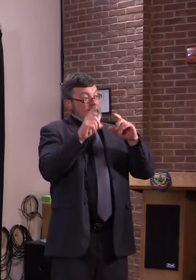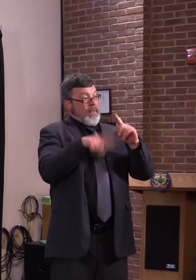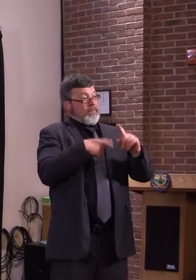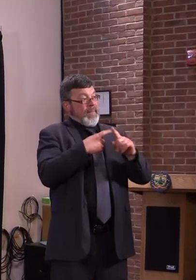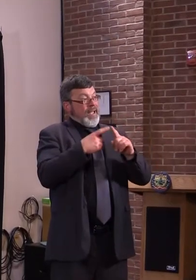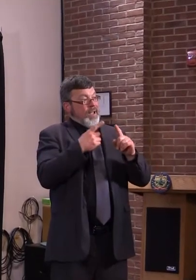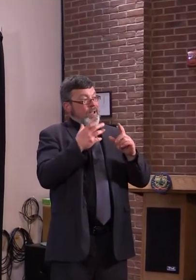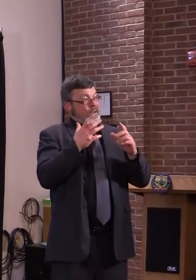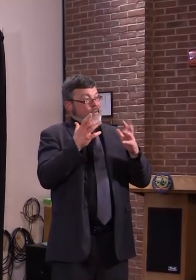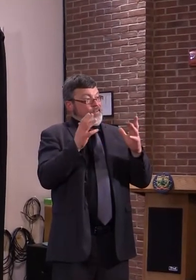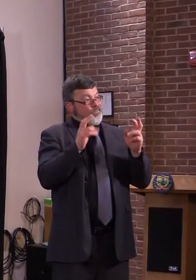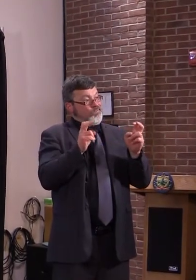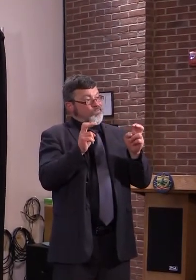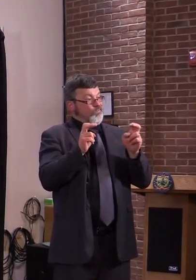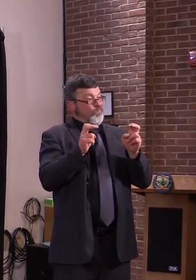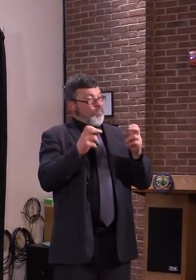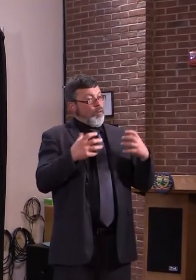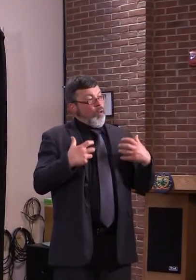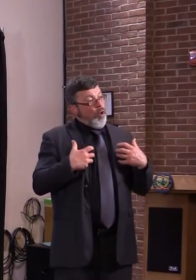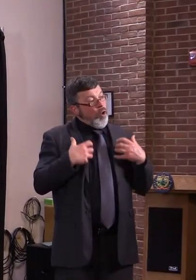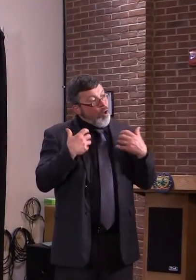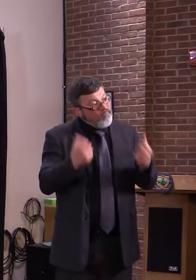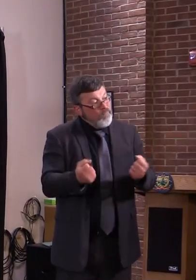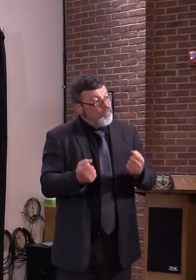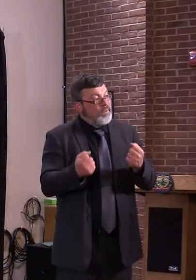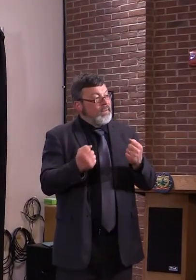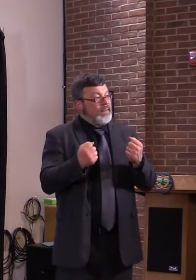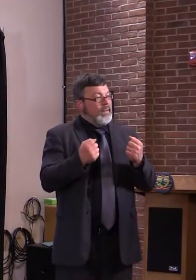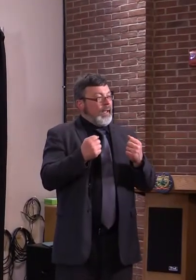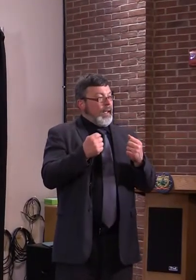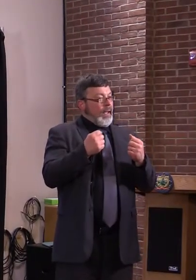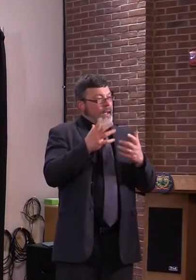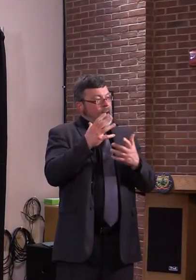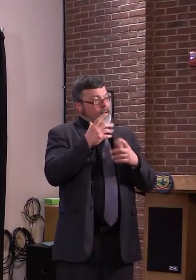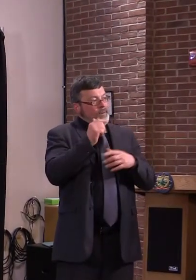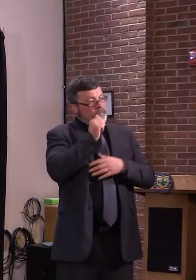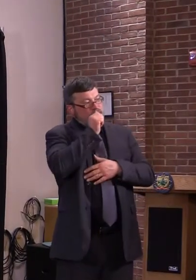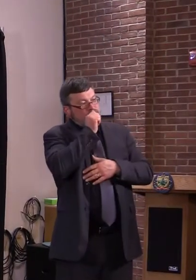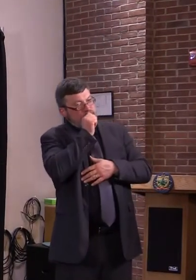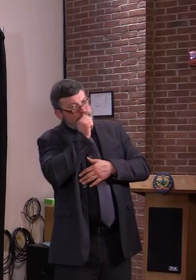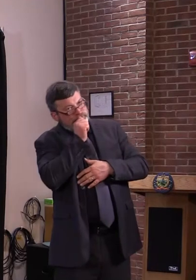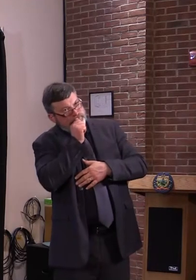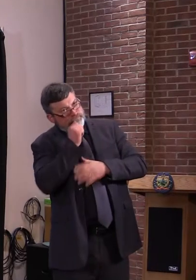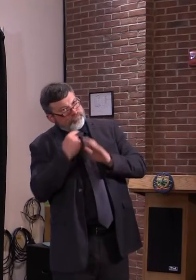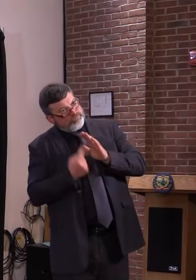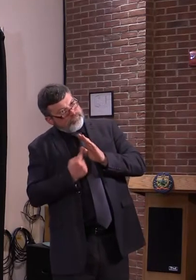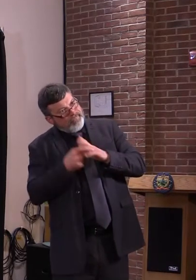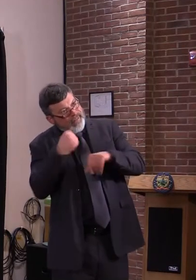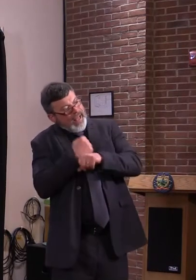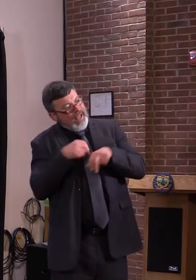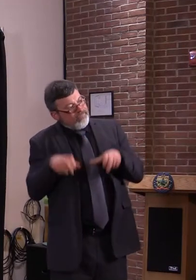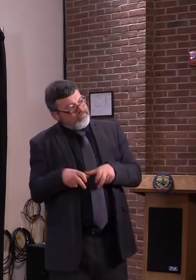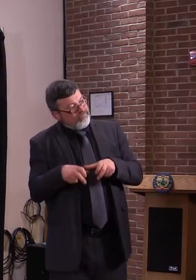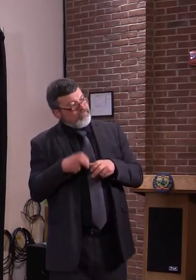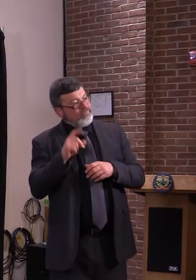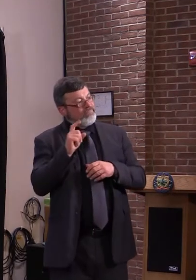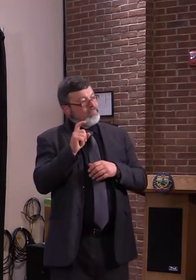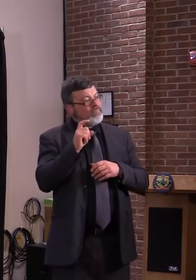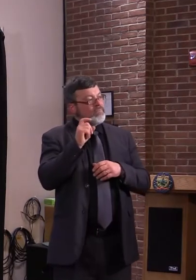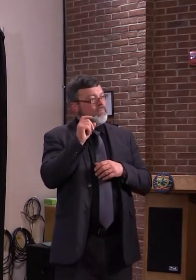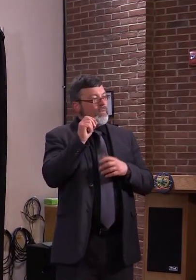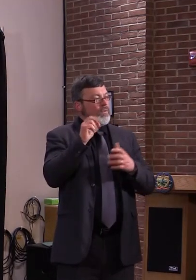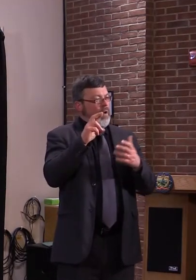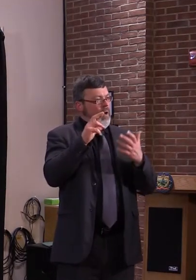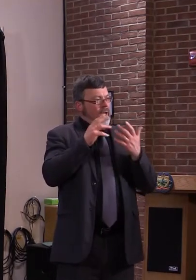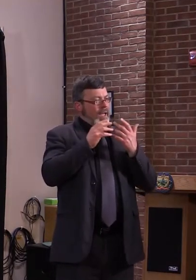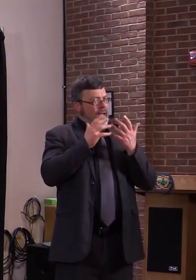recovery from having been through multiple lockdowns and having to do all the mitigation